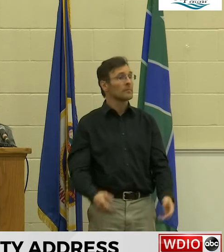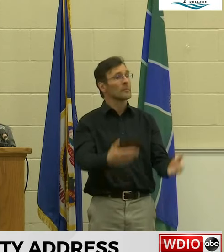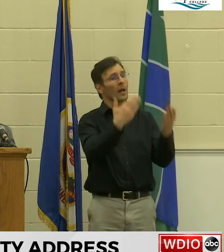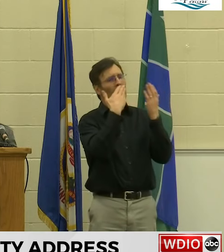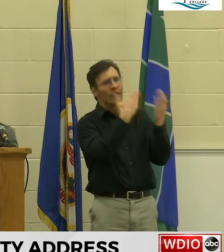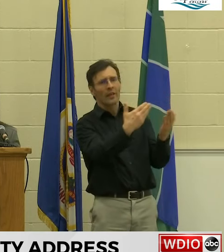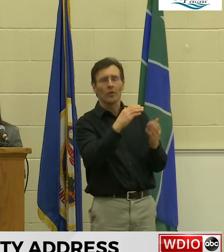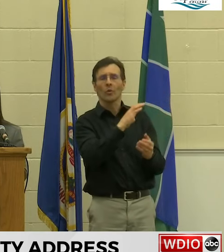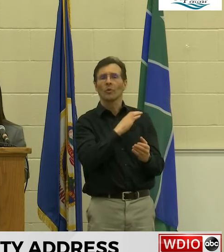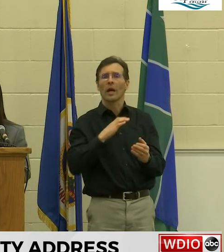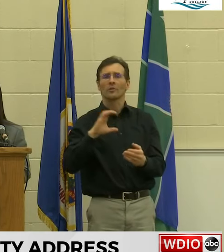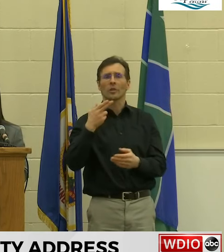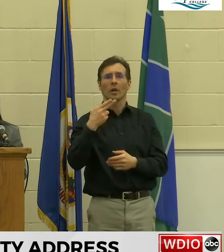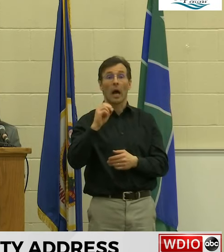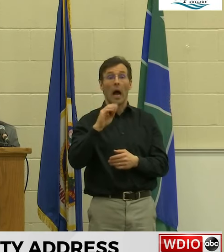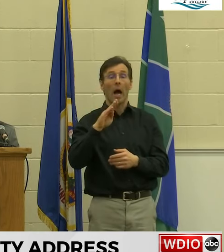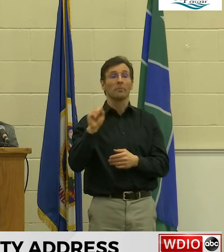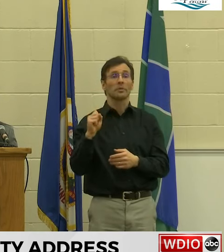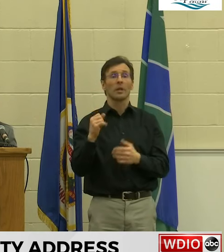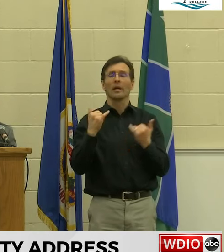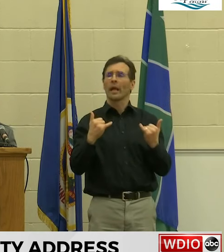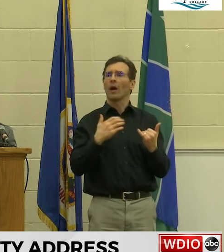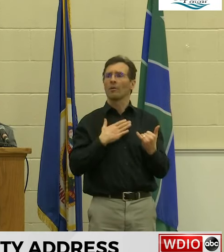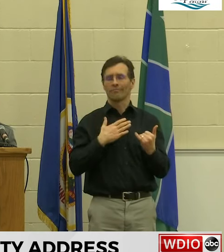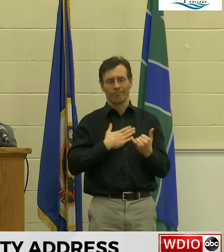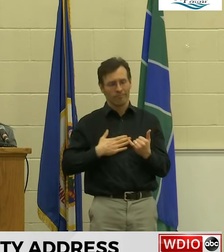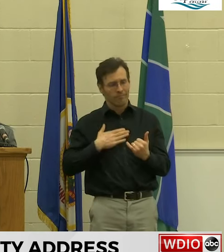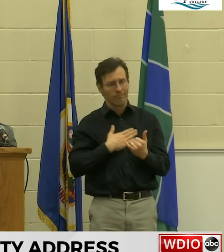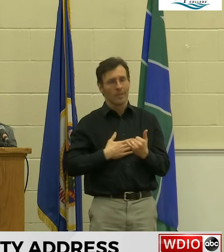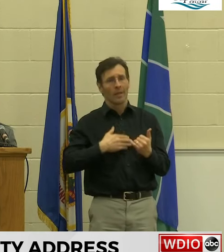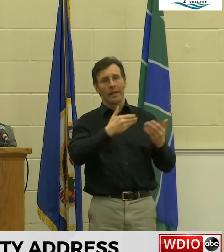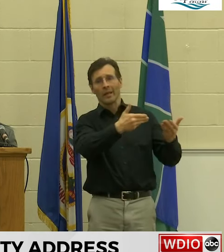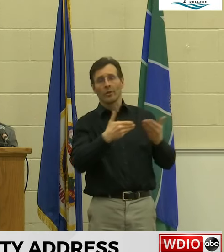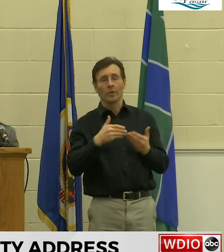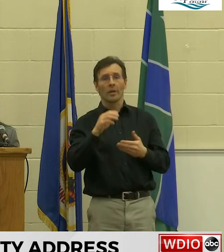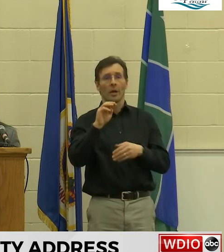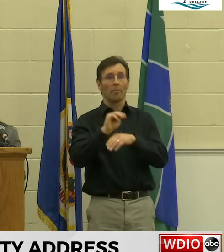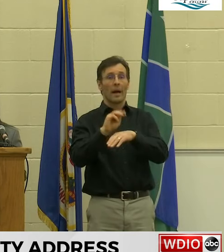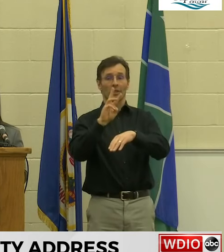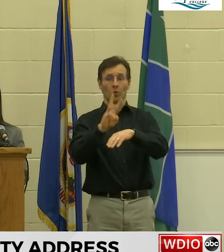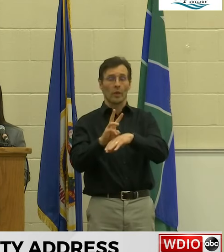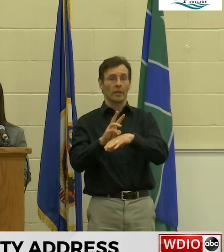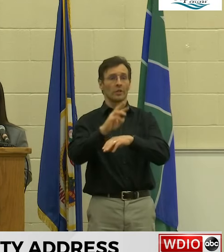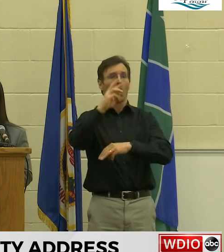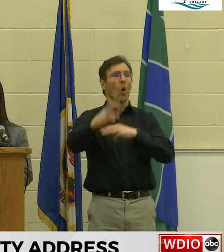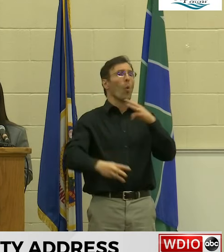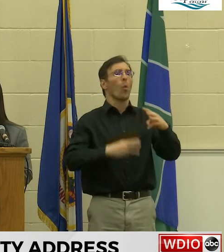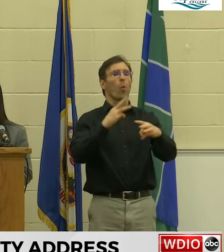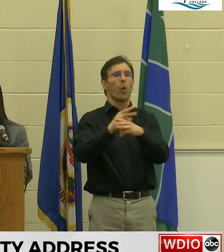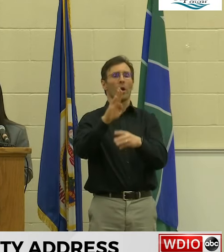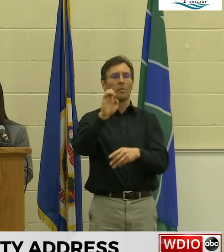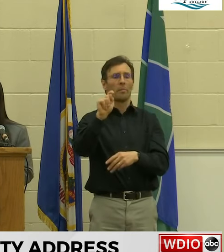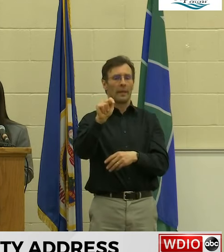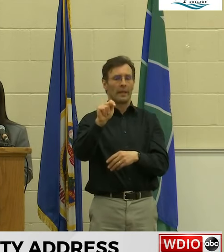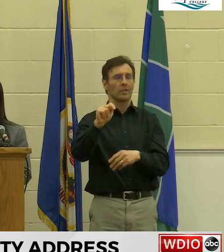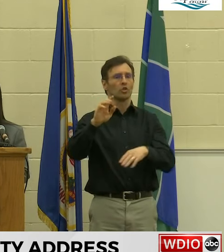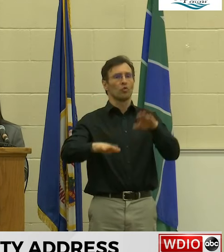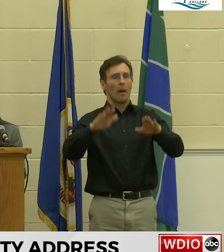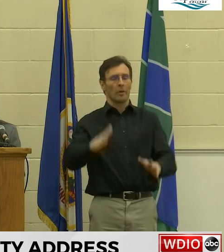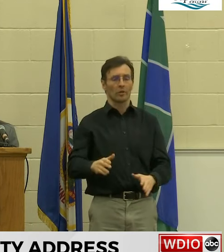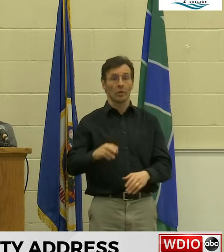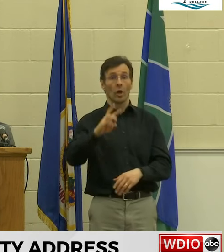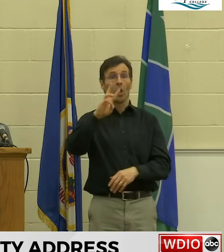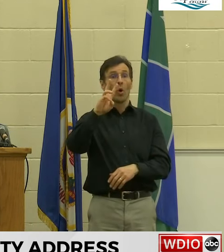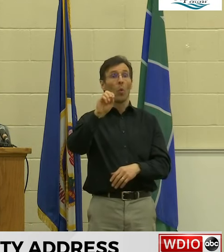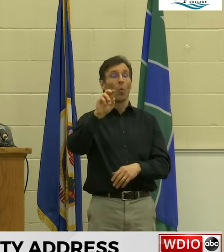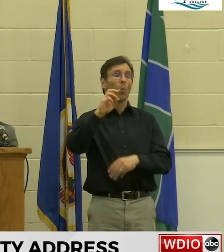Thank you so much, Councilor Hobbs. Now, it is my pleasure to introduce the Myers-Wilkins World Beat Drummers. World Beat